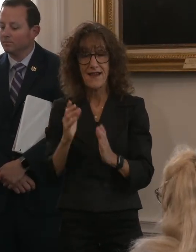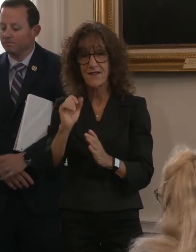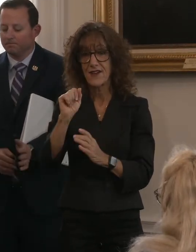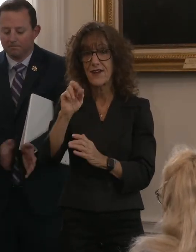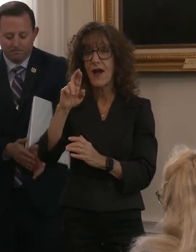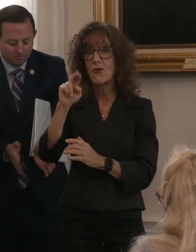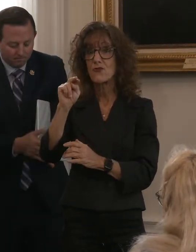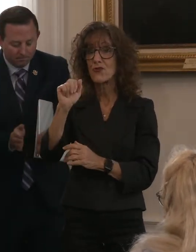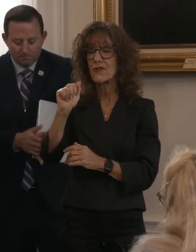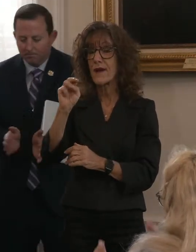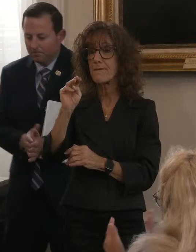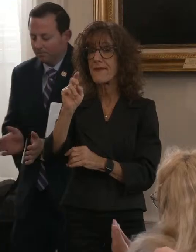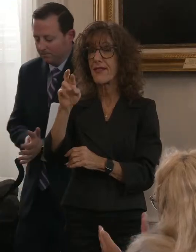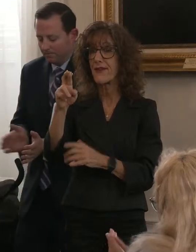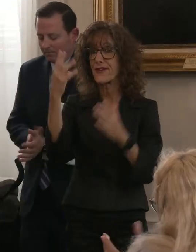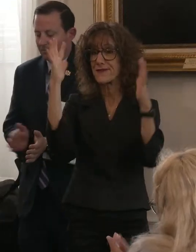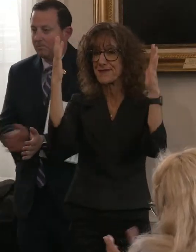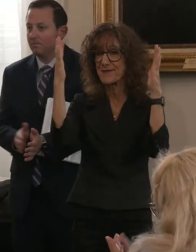Miller.